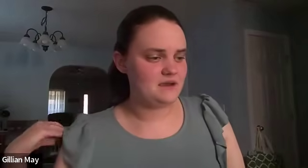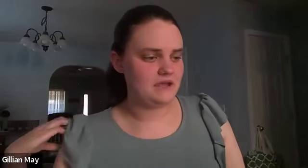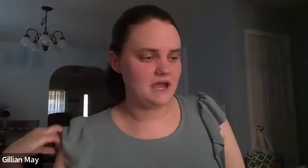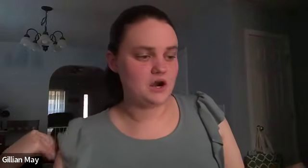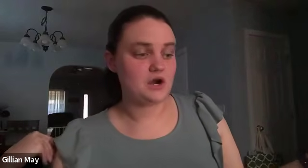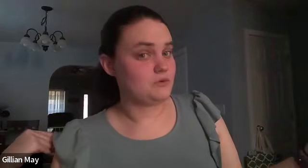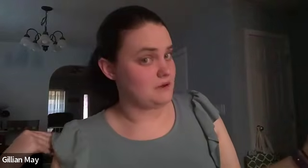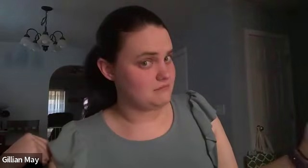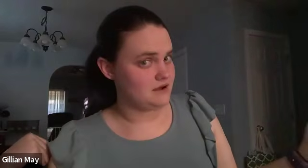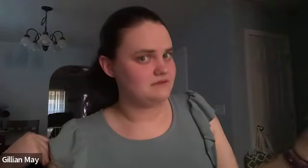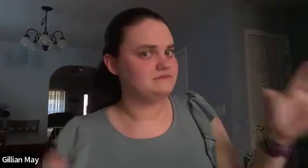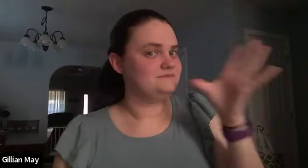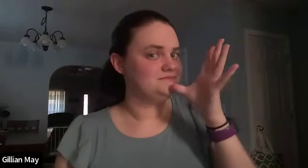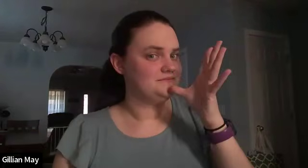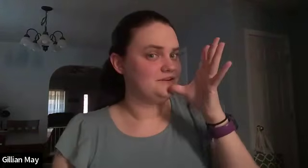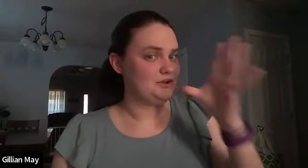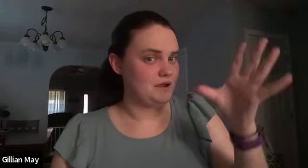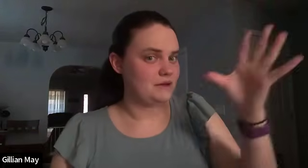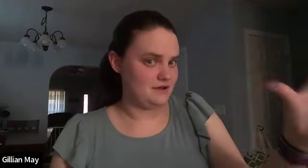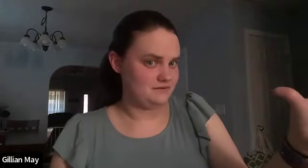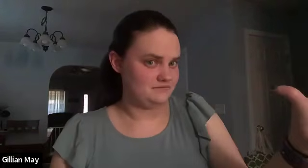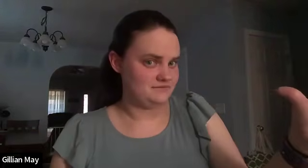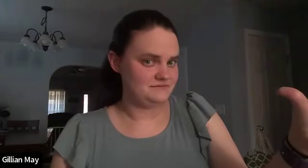Then we had our grandma, grandma,